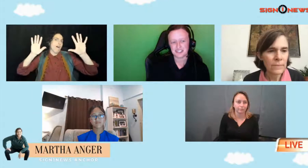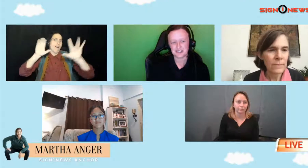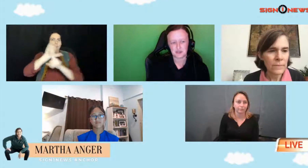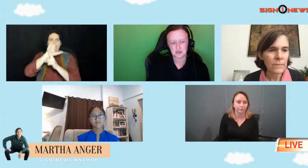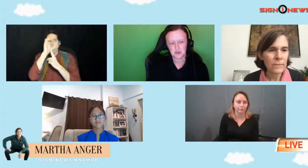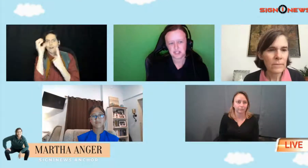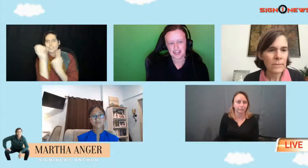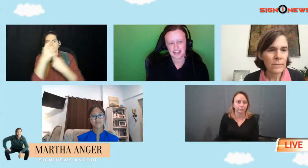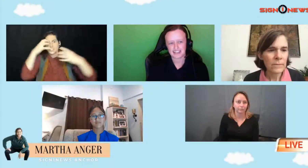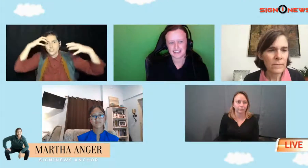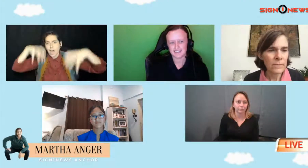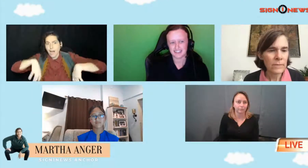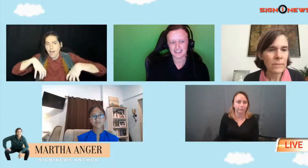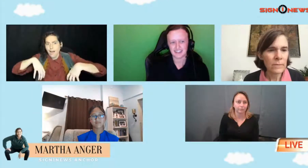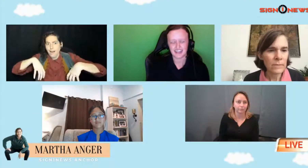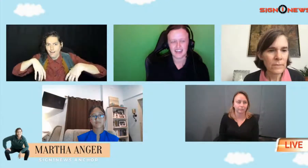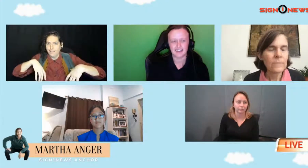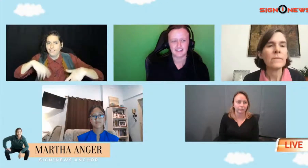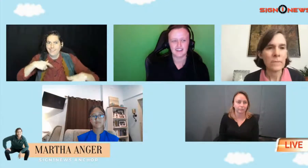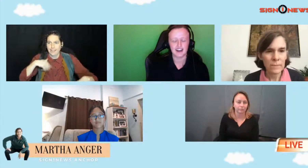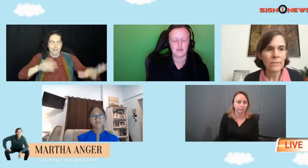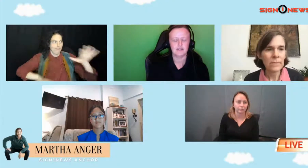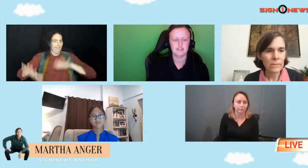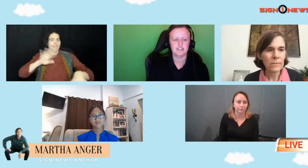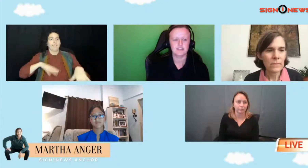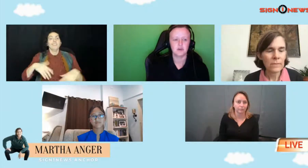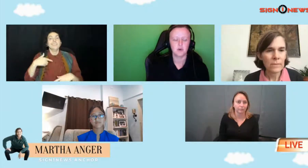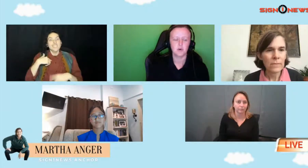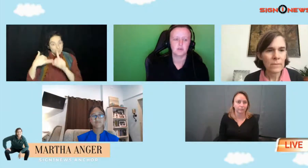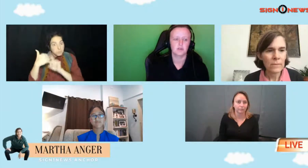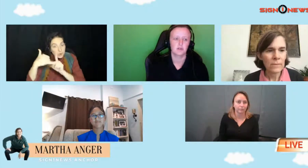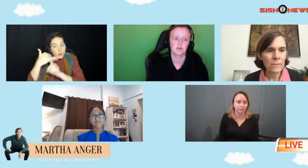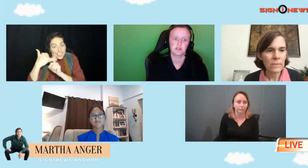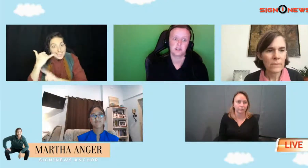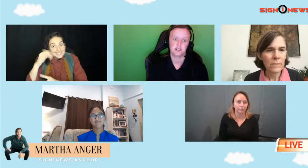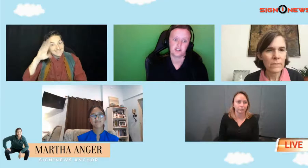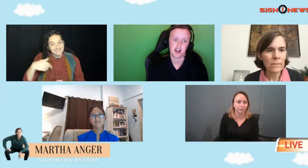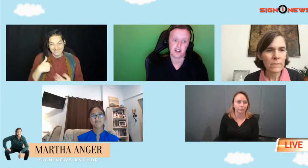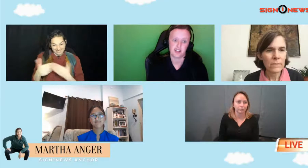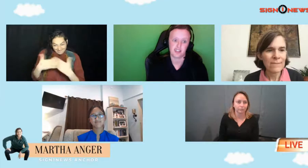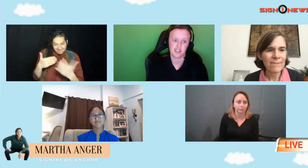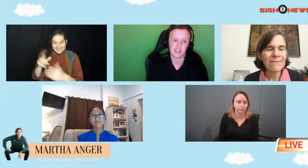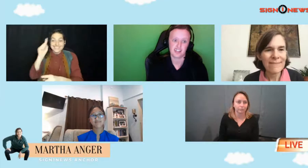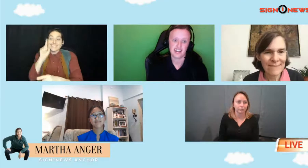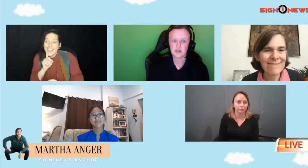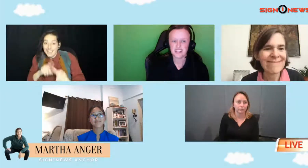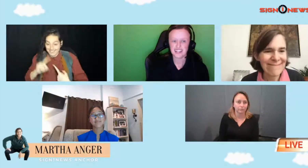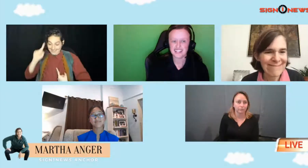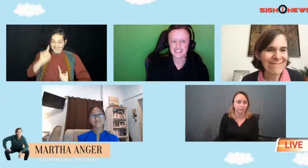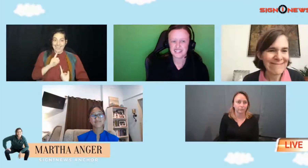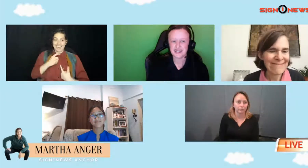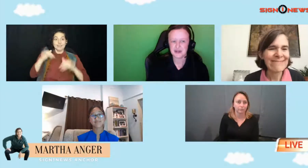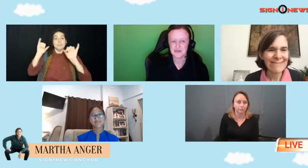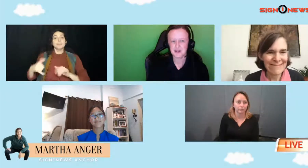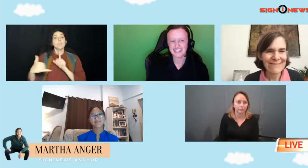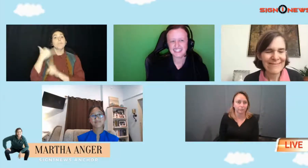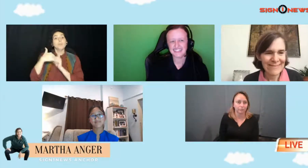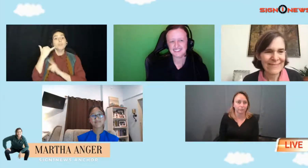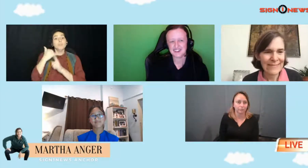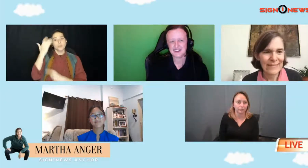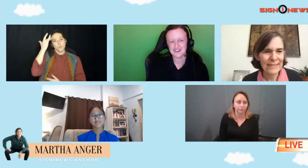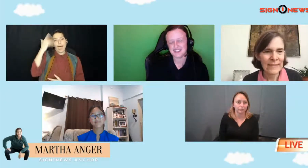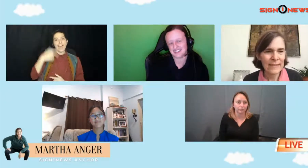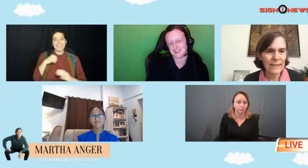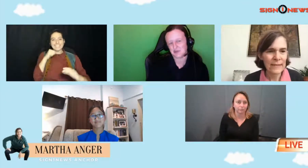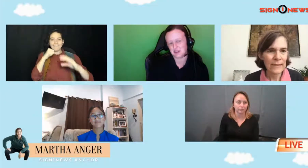deaf residential school at 11, and I was in total culture shock. And I was actually bullied,